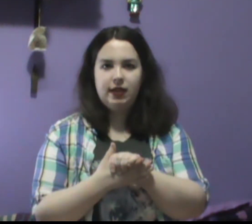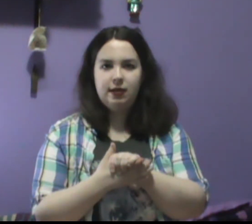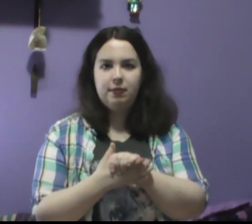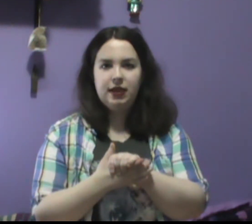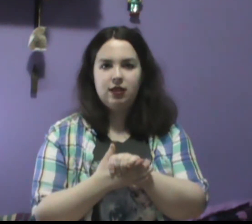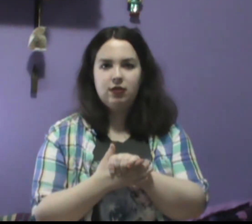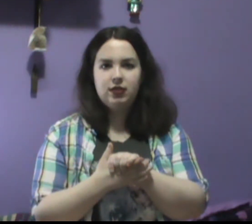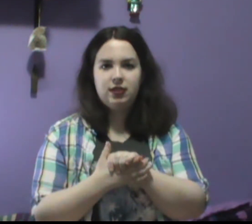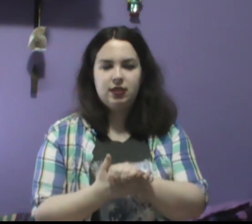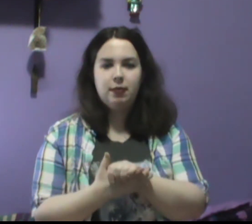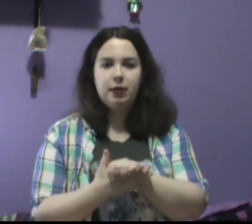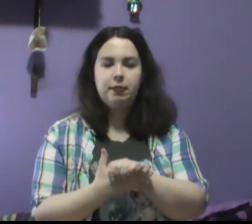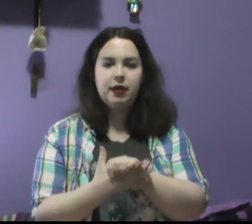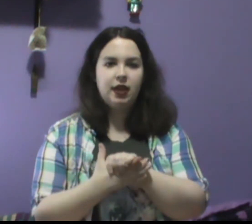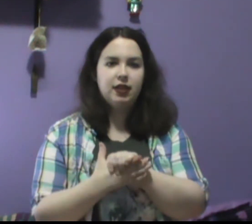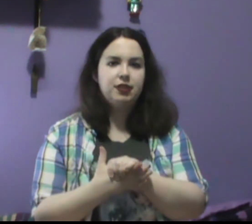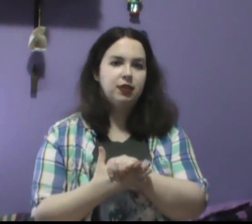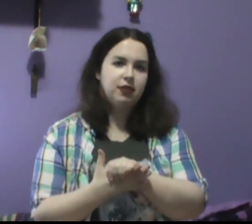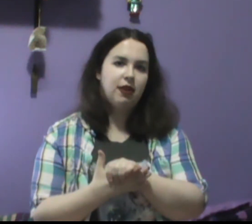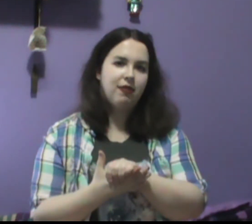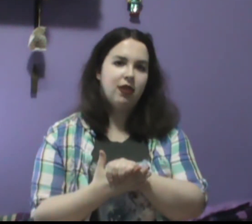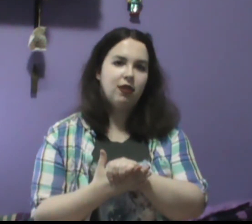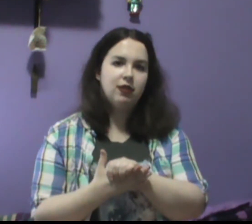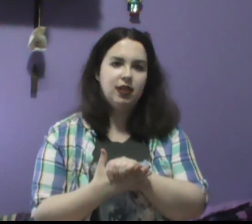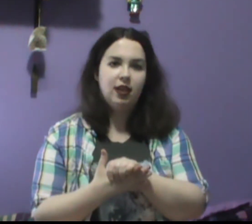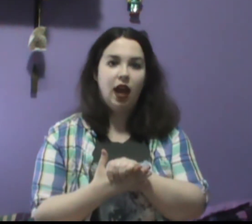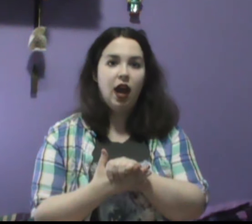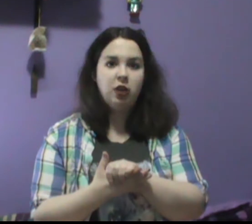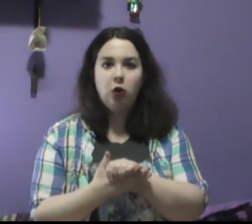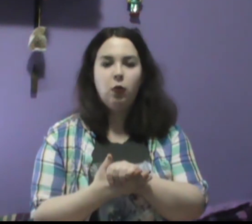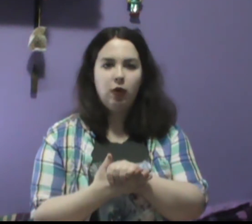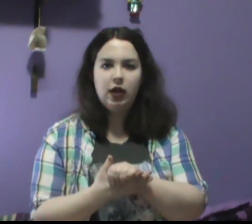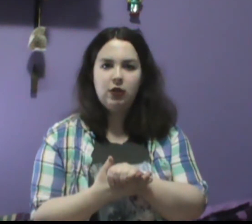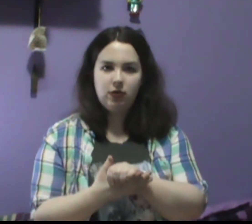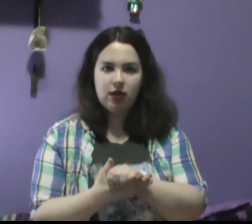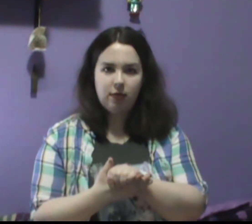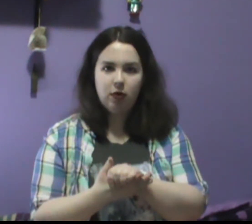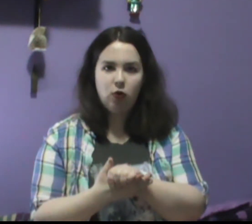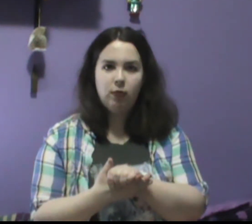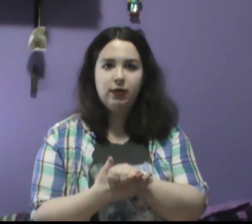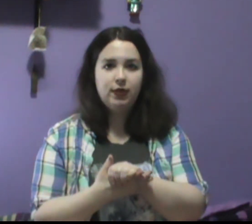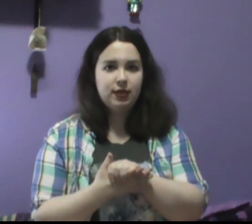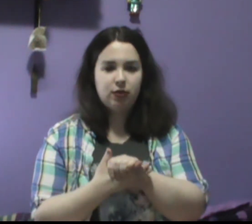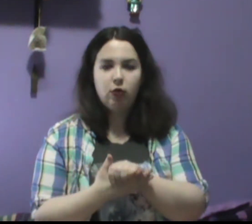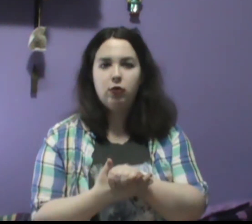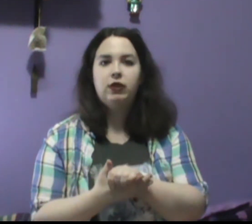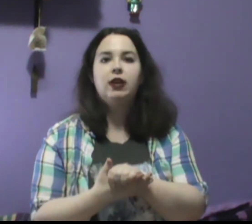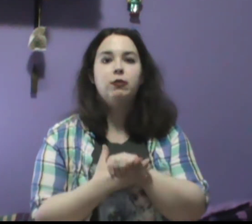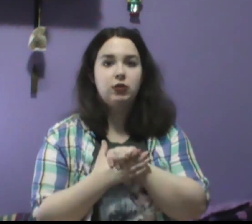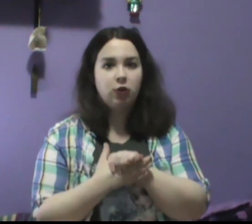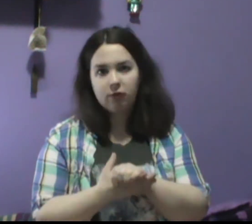finally being there to step up against her stepfather and say, I don't want you to come home. This whole thing was your